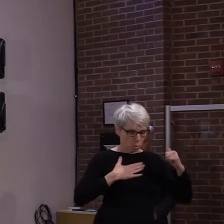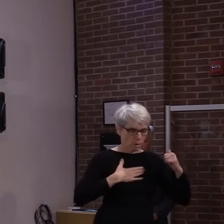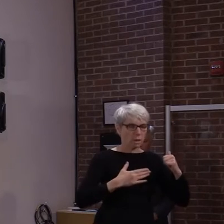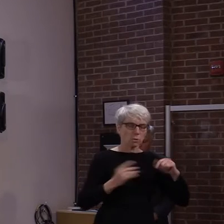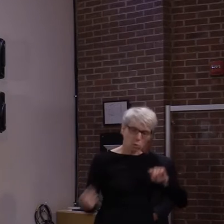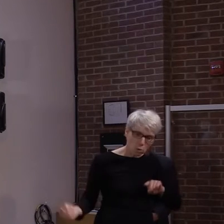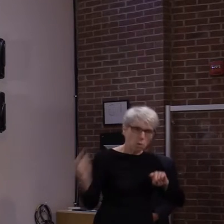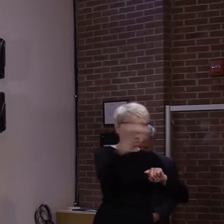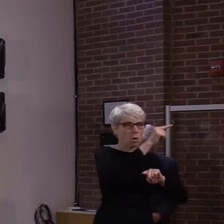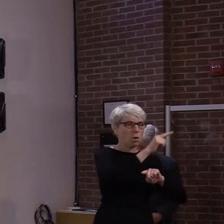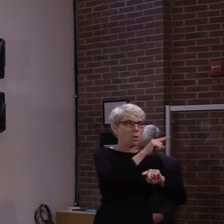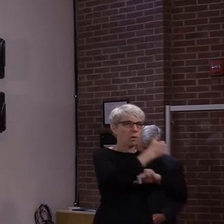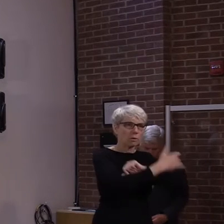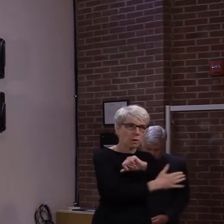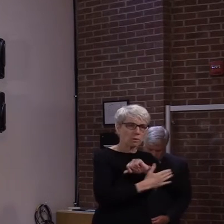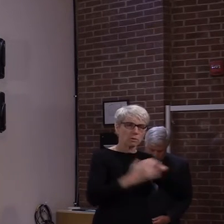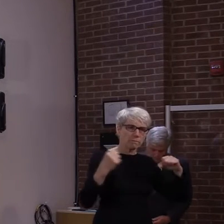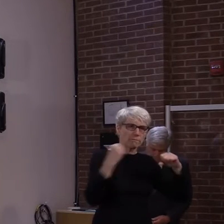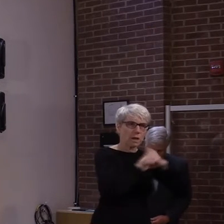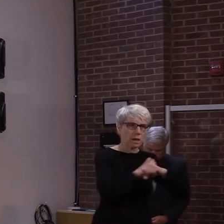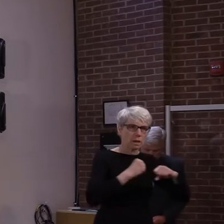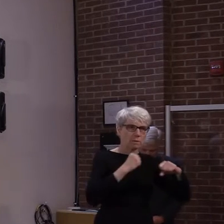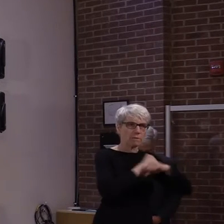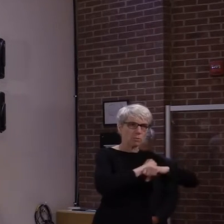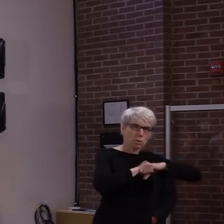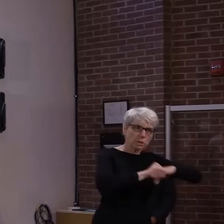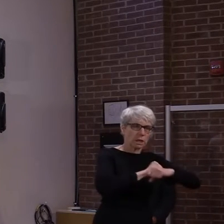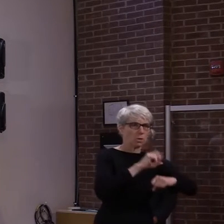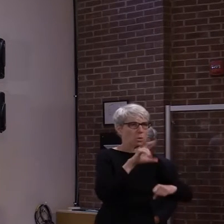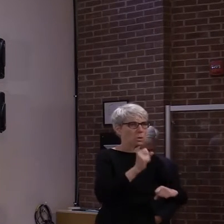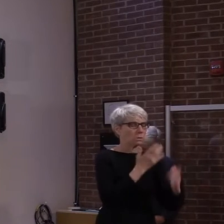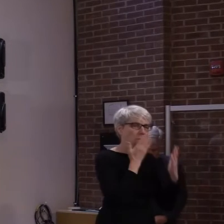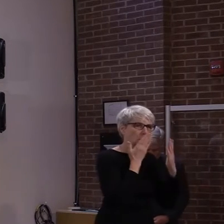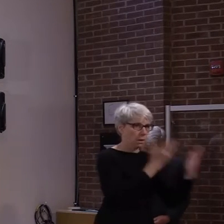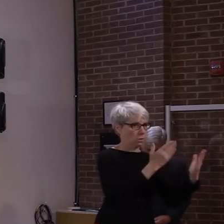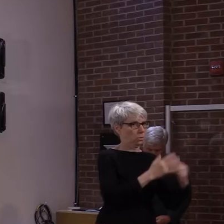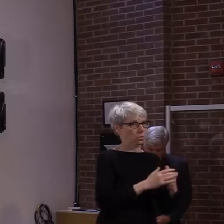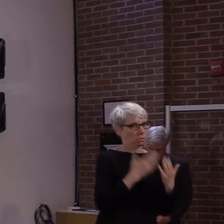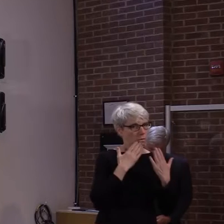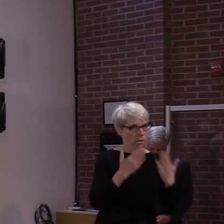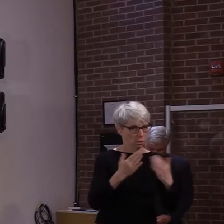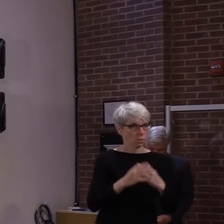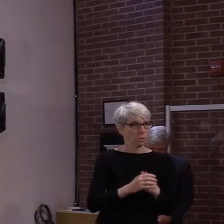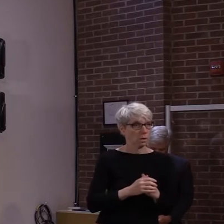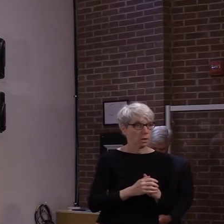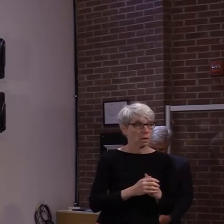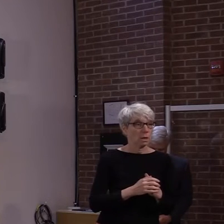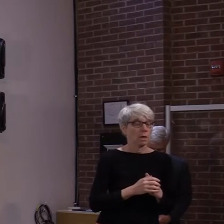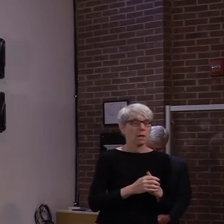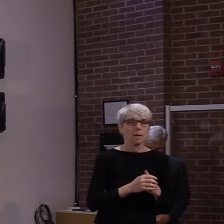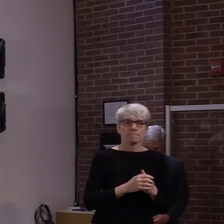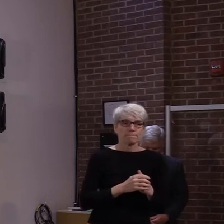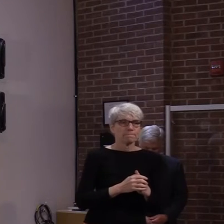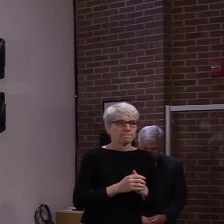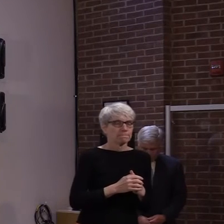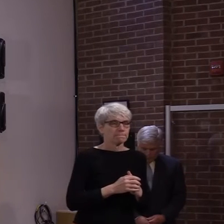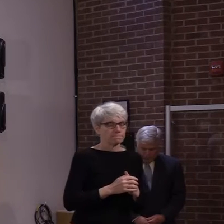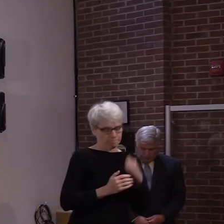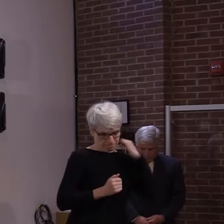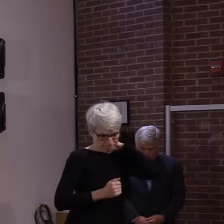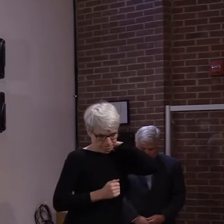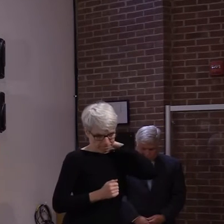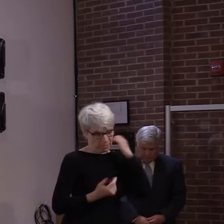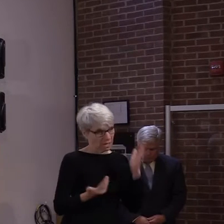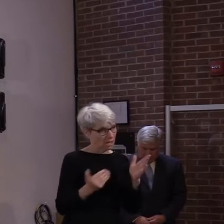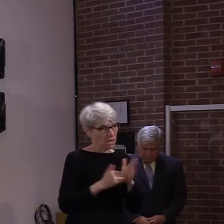do for their country what they've accomplished. So again, I know that many of